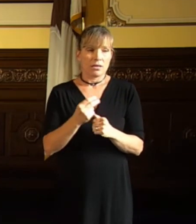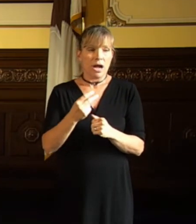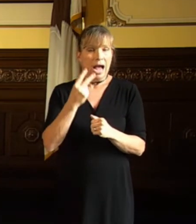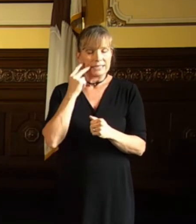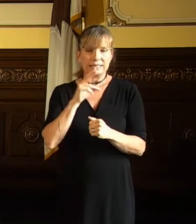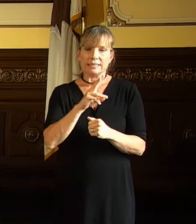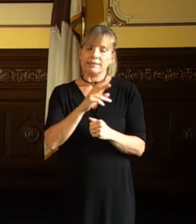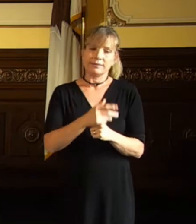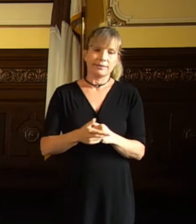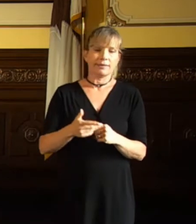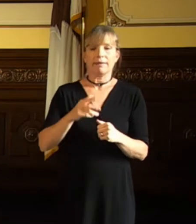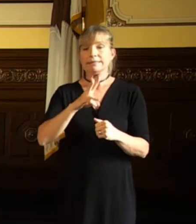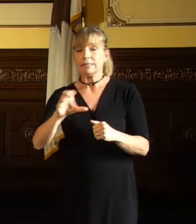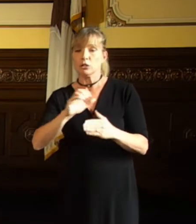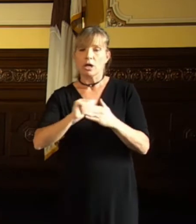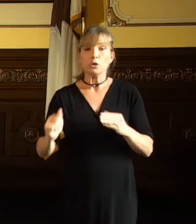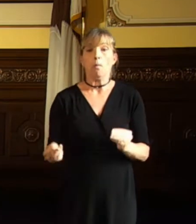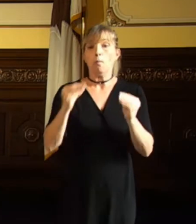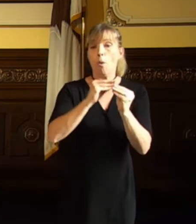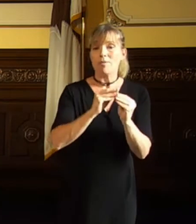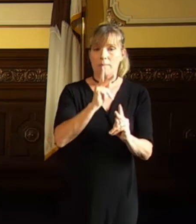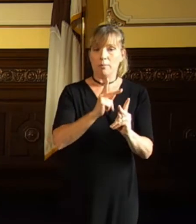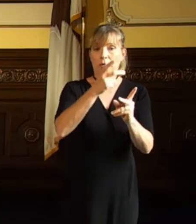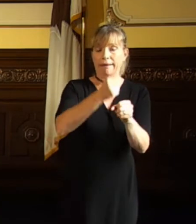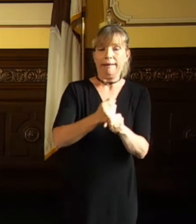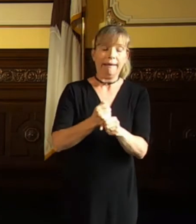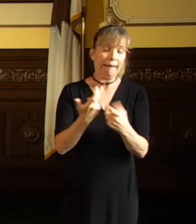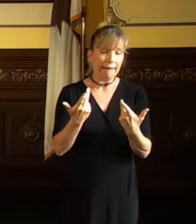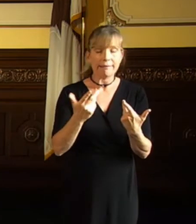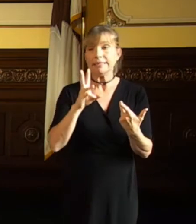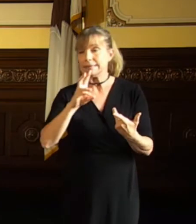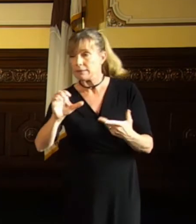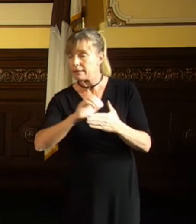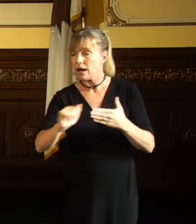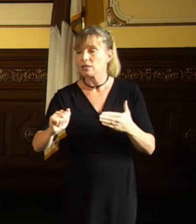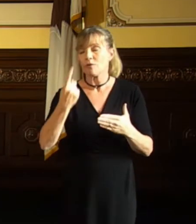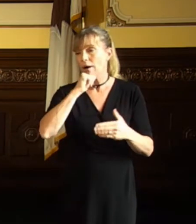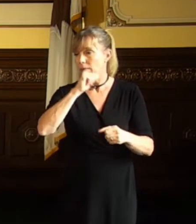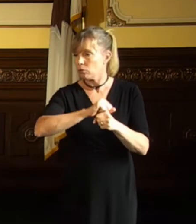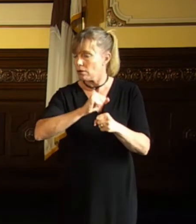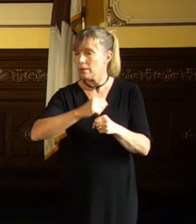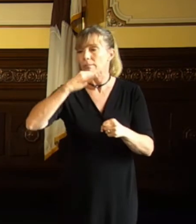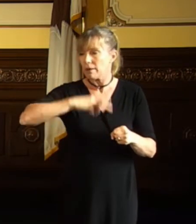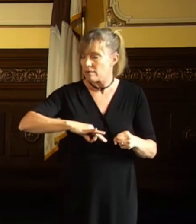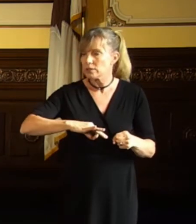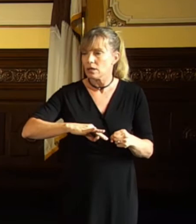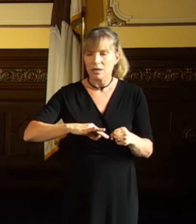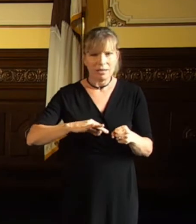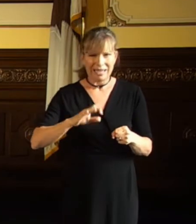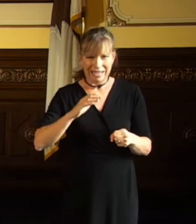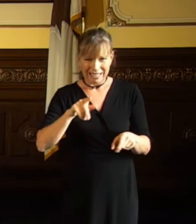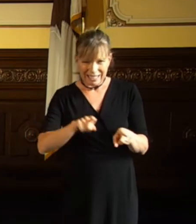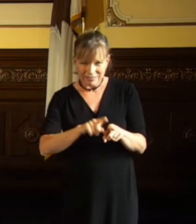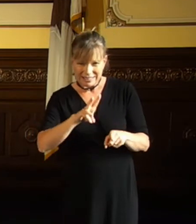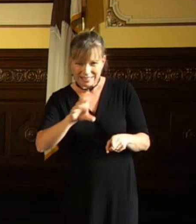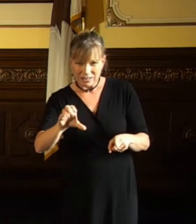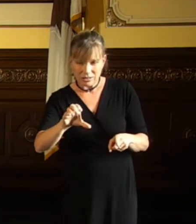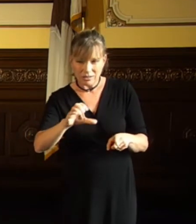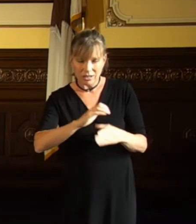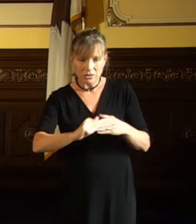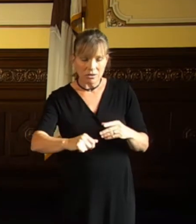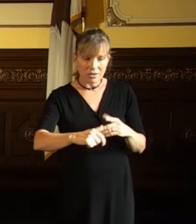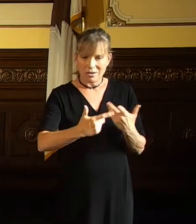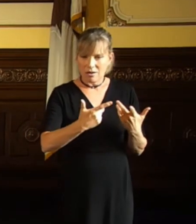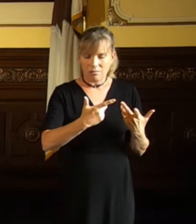$600 extra that people got and are getting in unemployment benefits. Even that, you know, added on top of